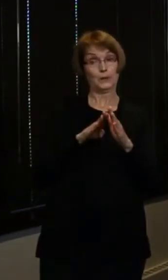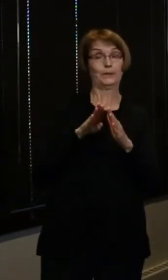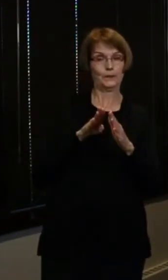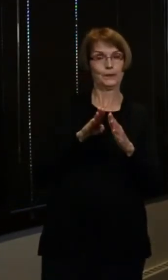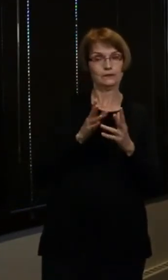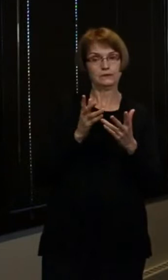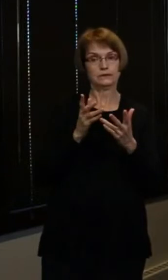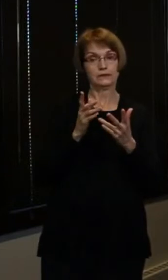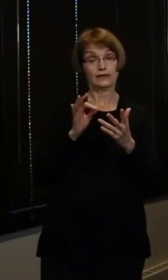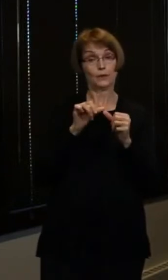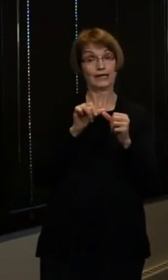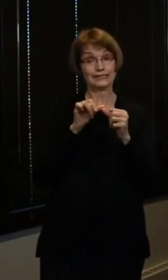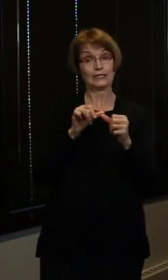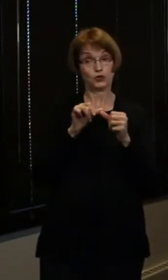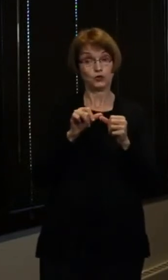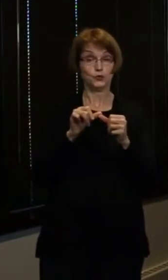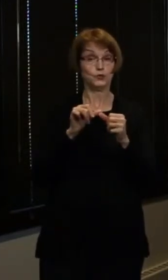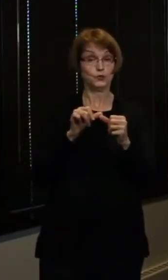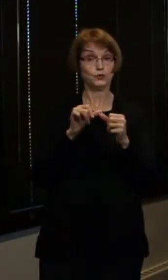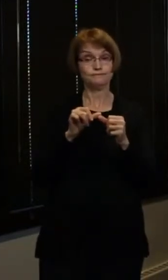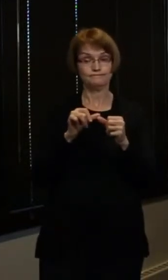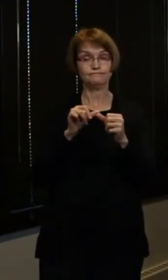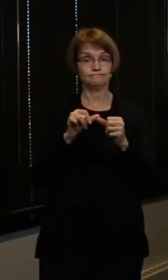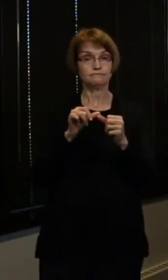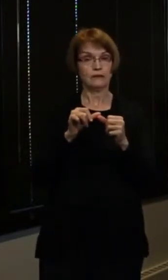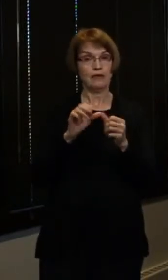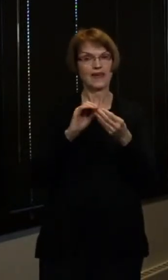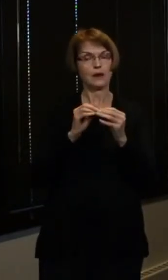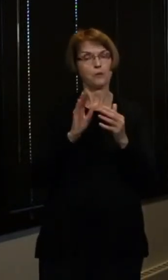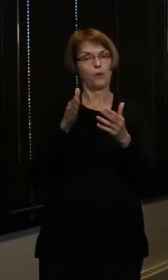trajectory, that number will continue to improve.